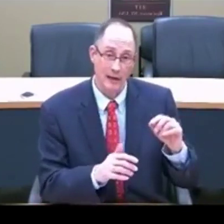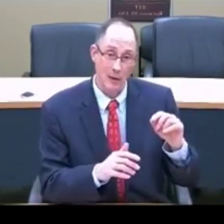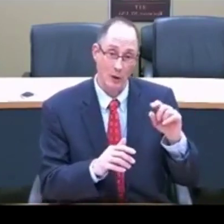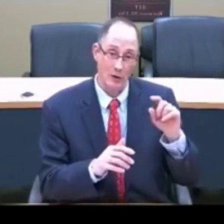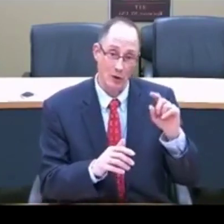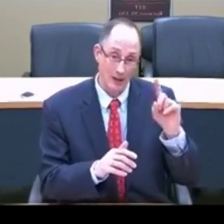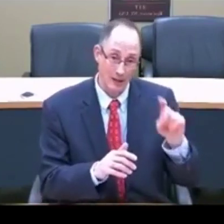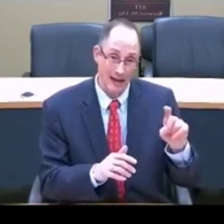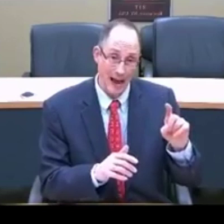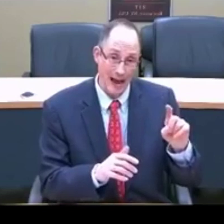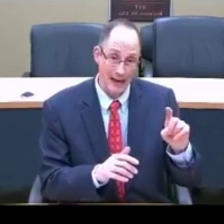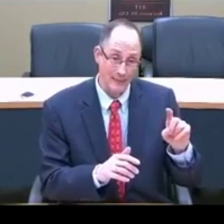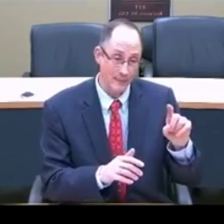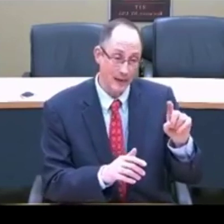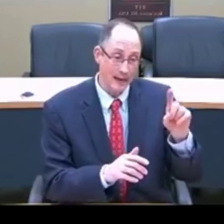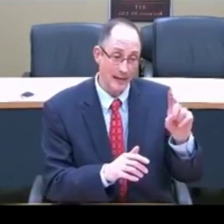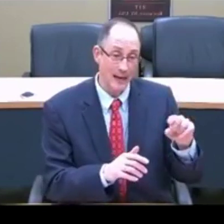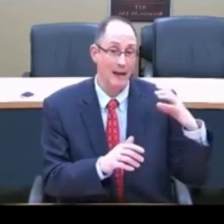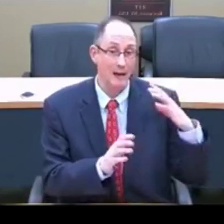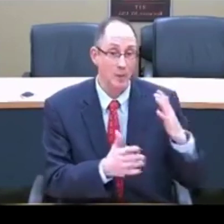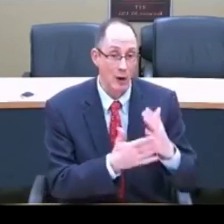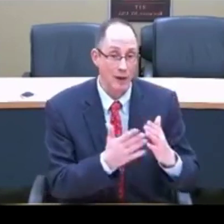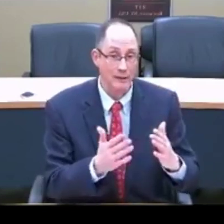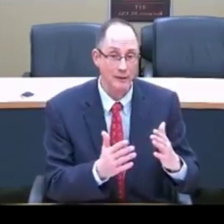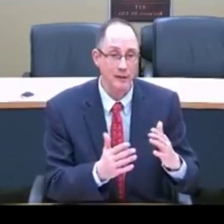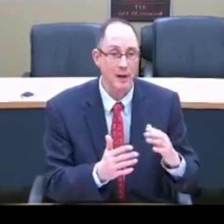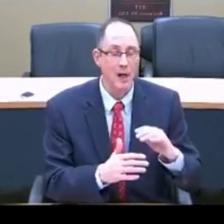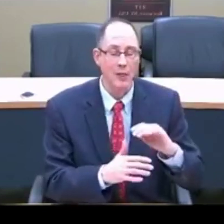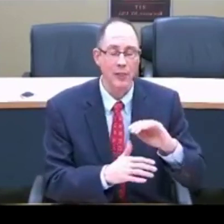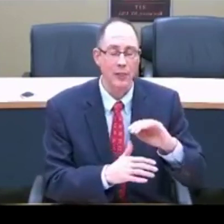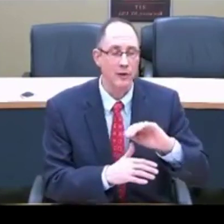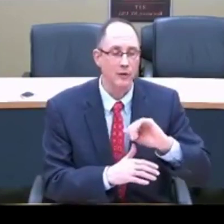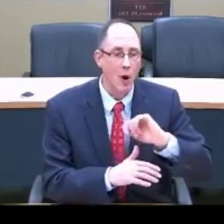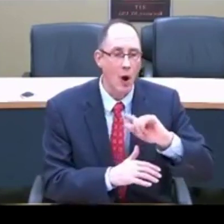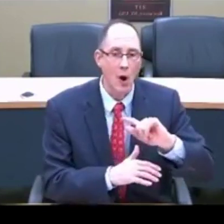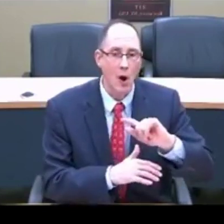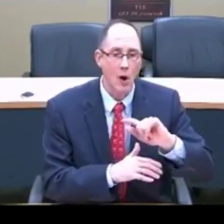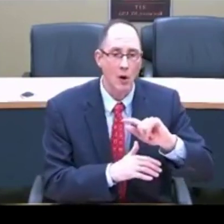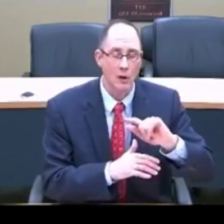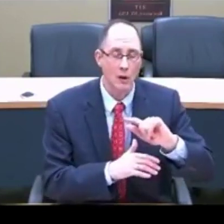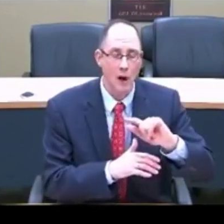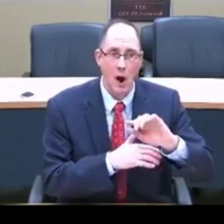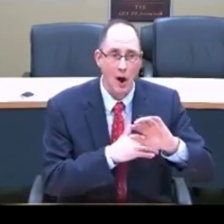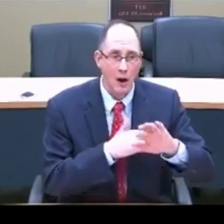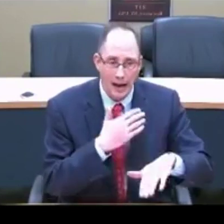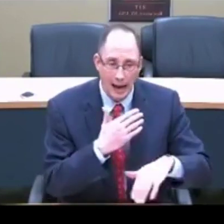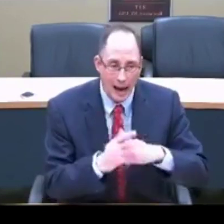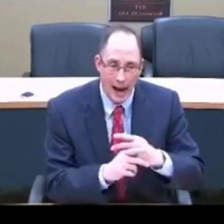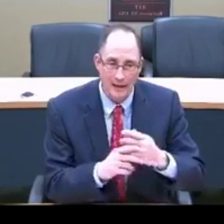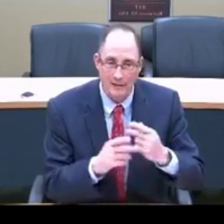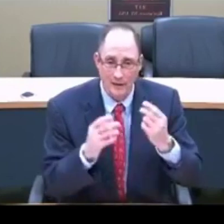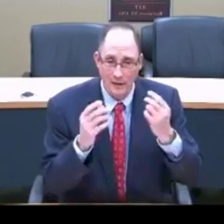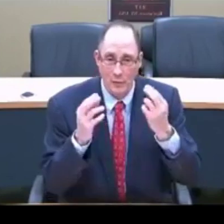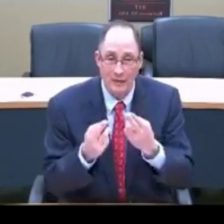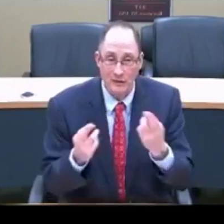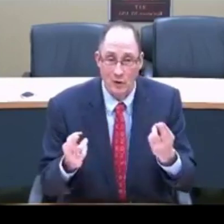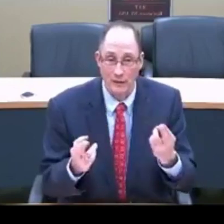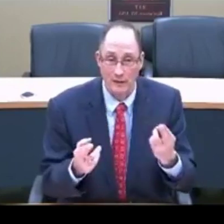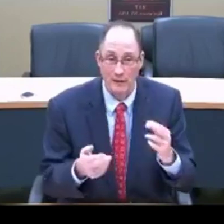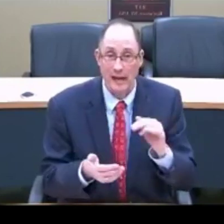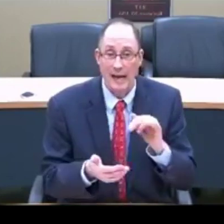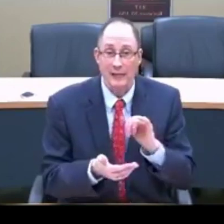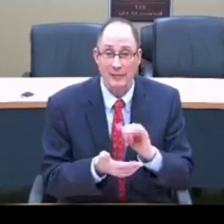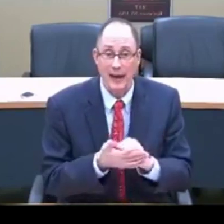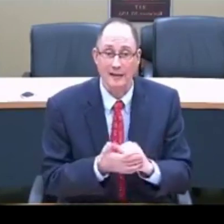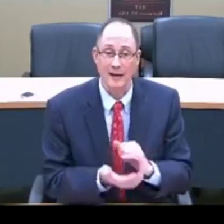when you click on it, click on employer session. There's all kinds of resources